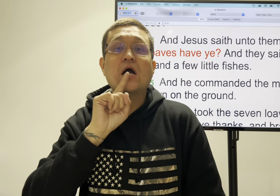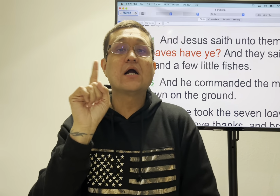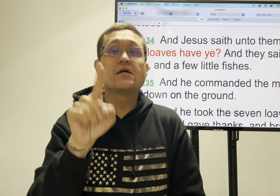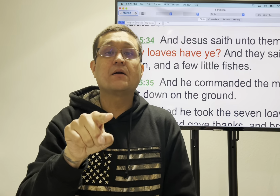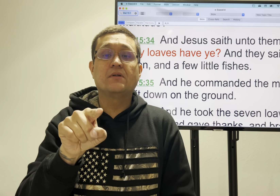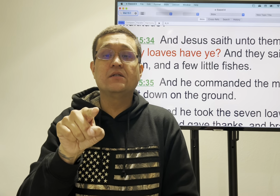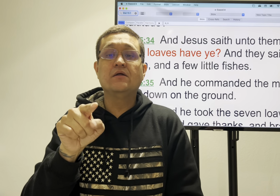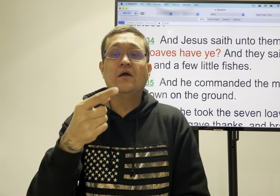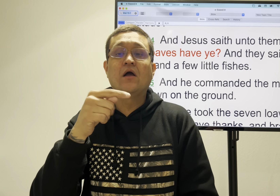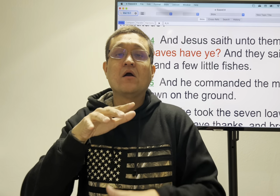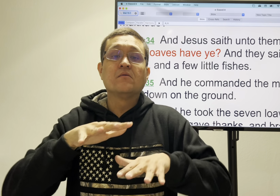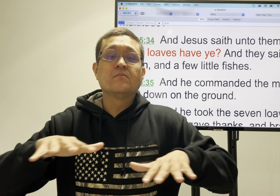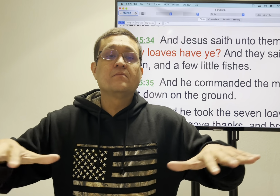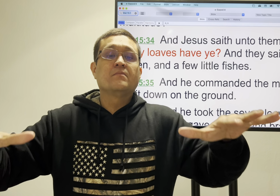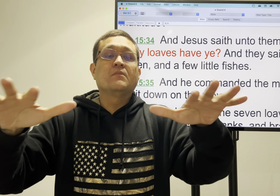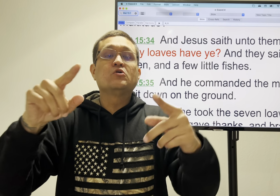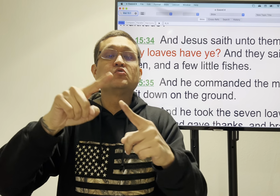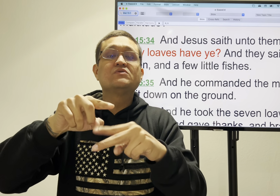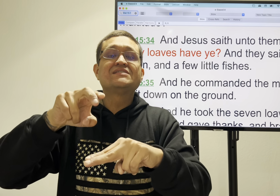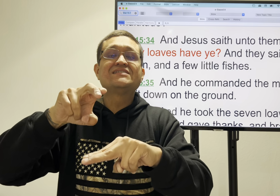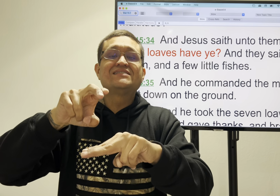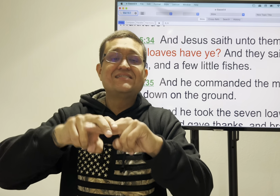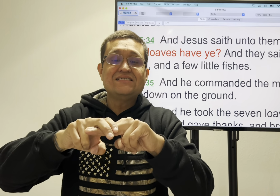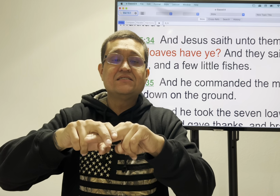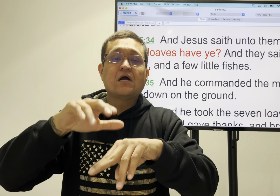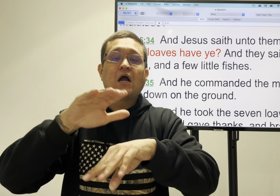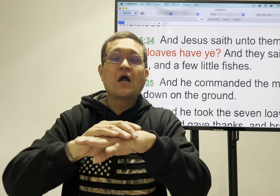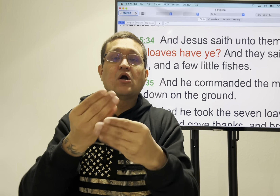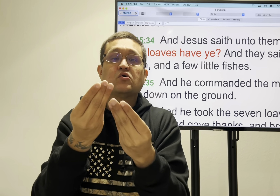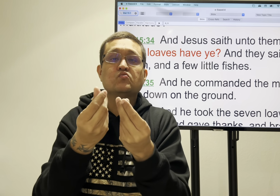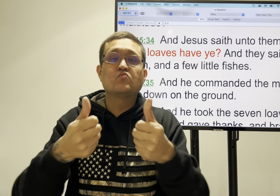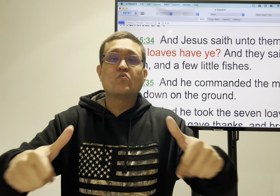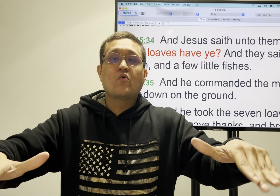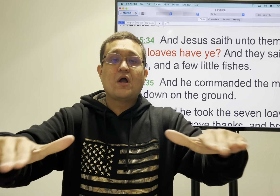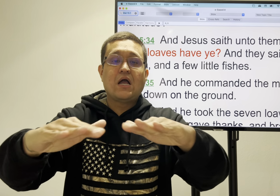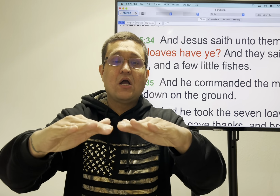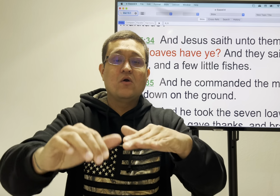And verse 35 says, and he commanded the multitude to sit down on the ground,